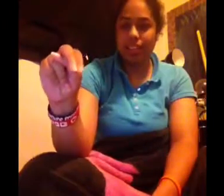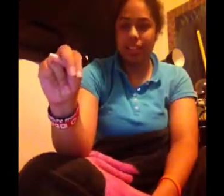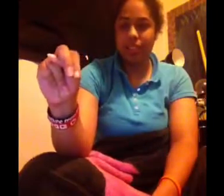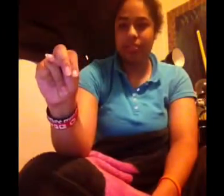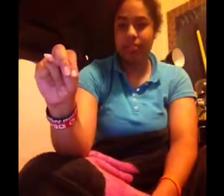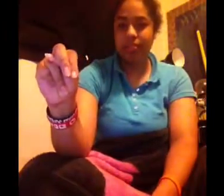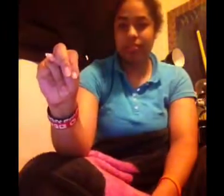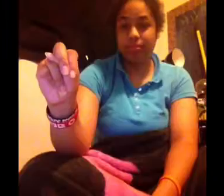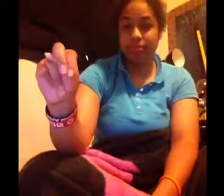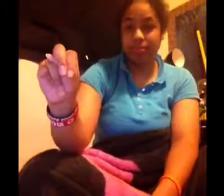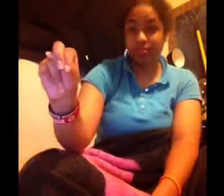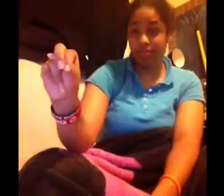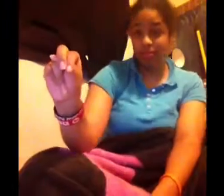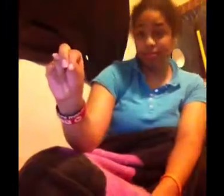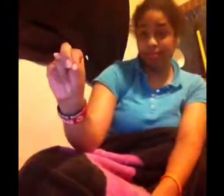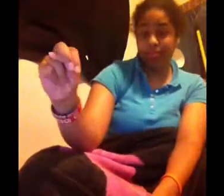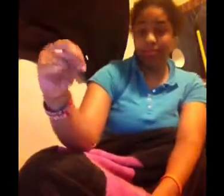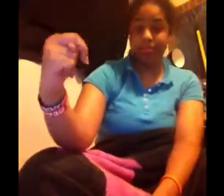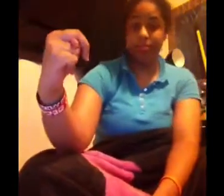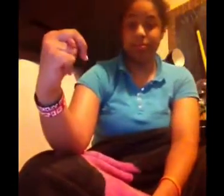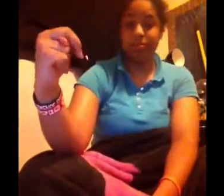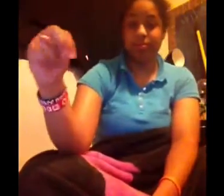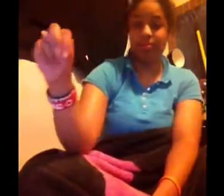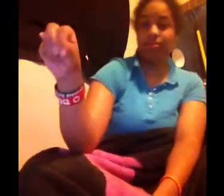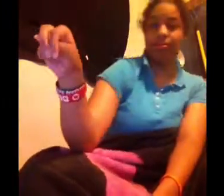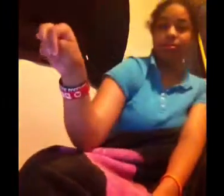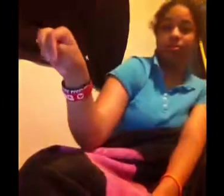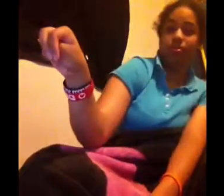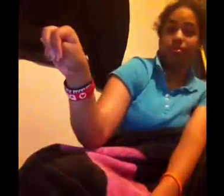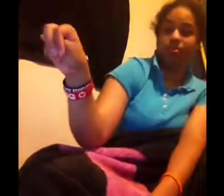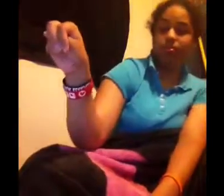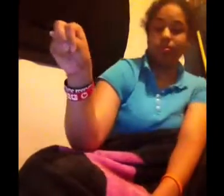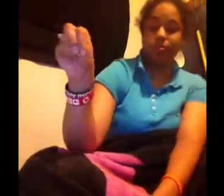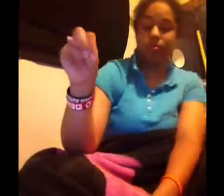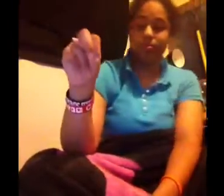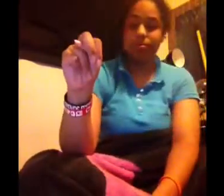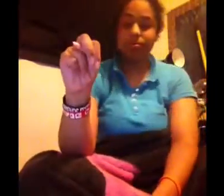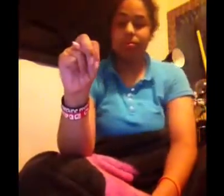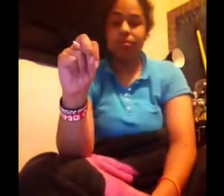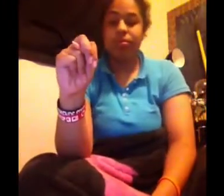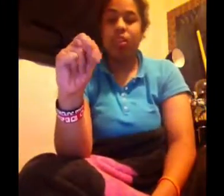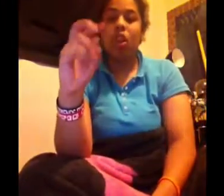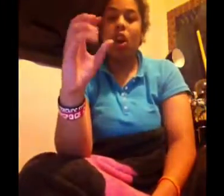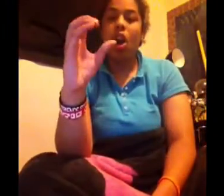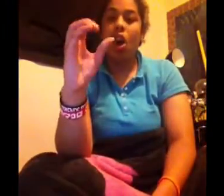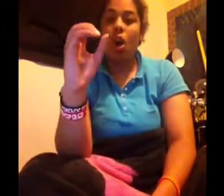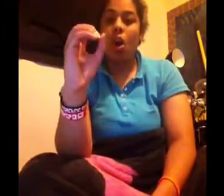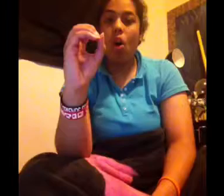O,